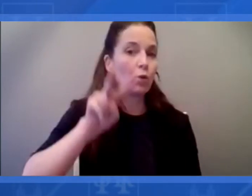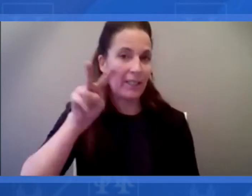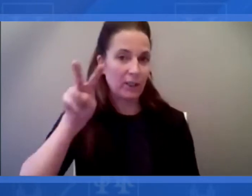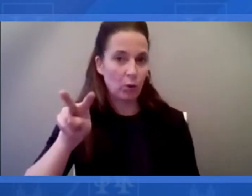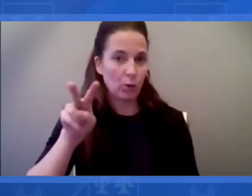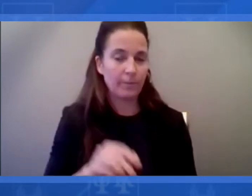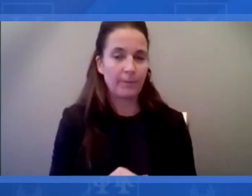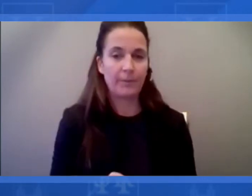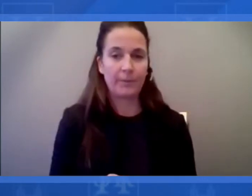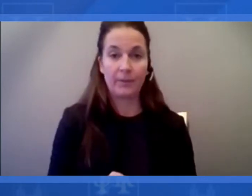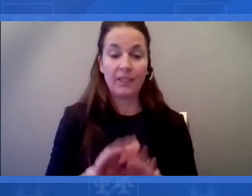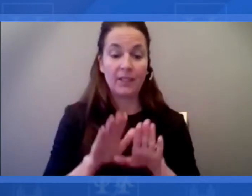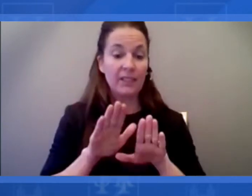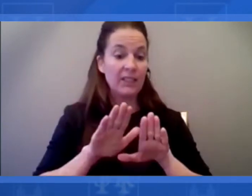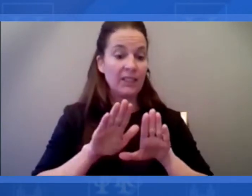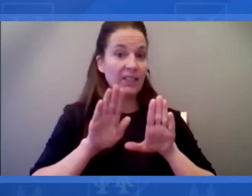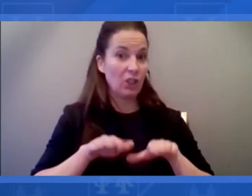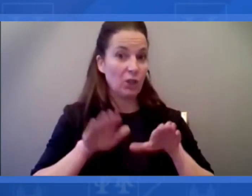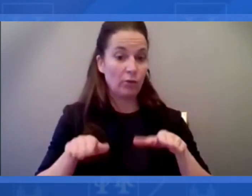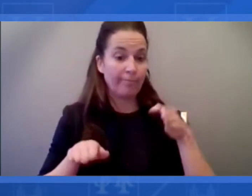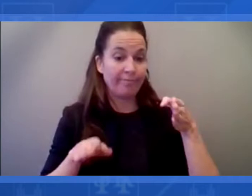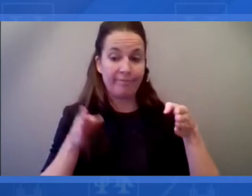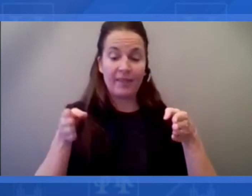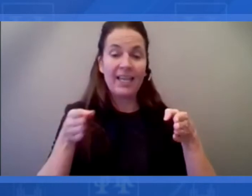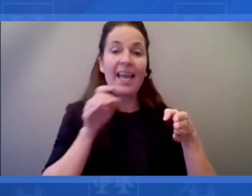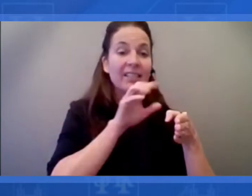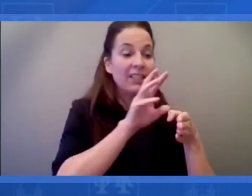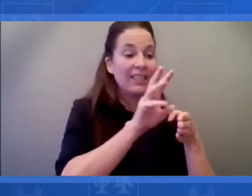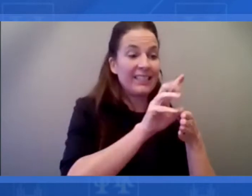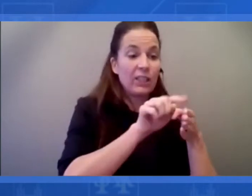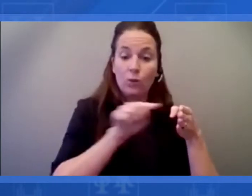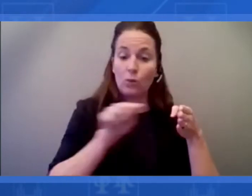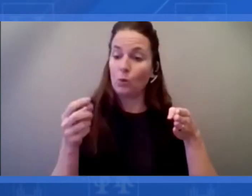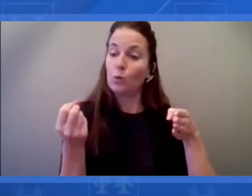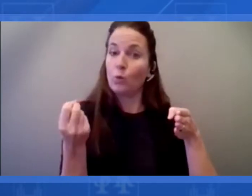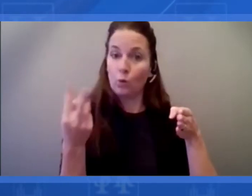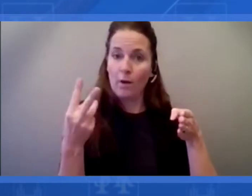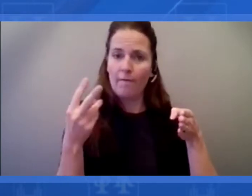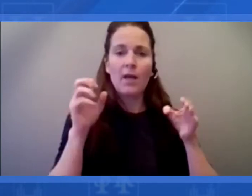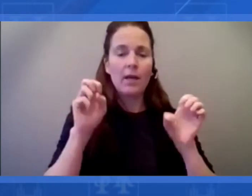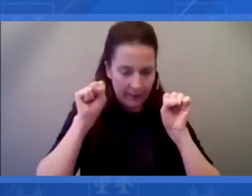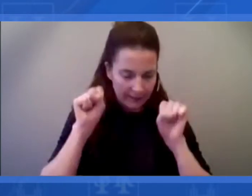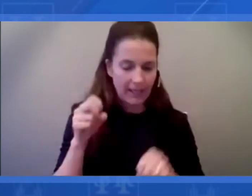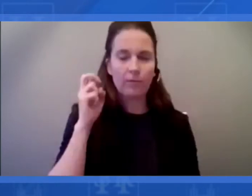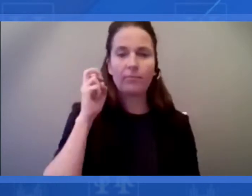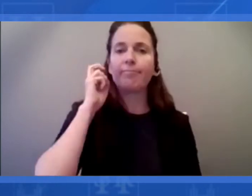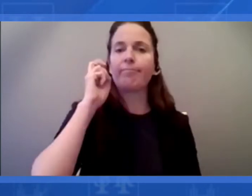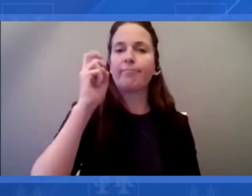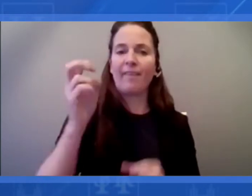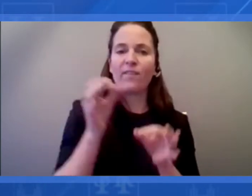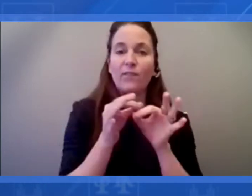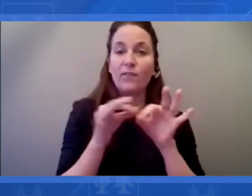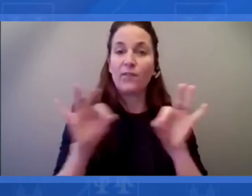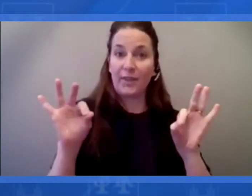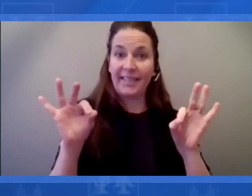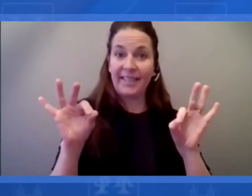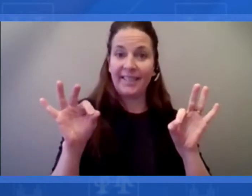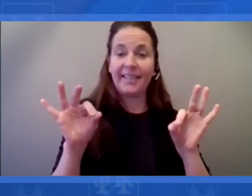Children aged 6 to 12 can now ride for free with a Presto card until April